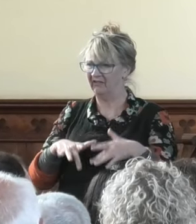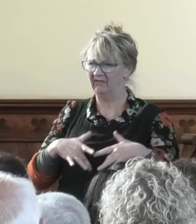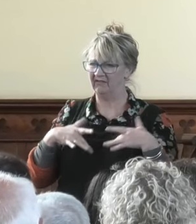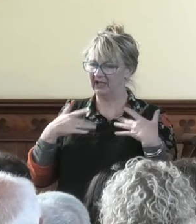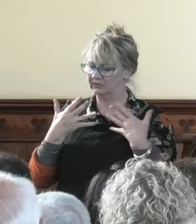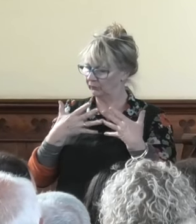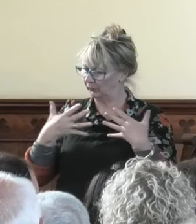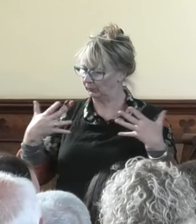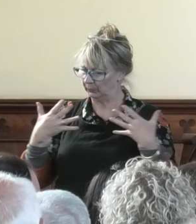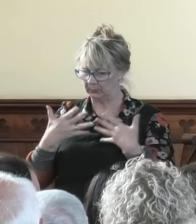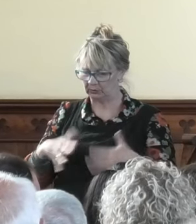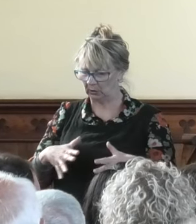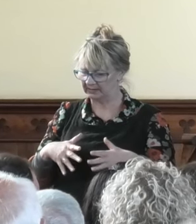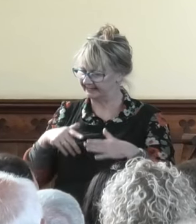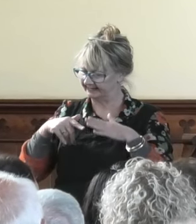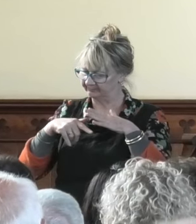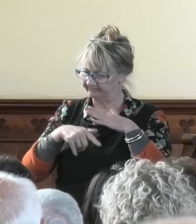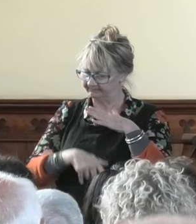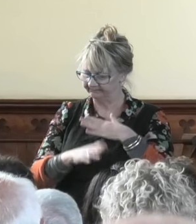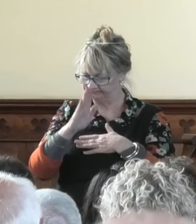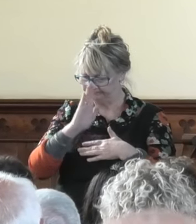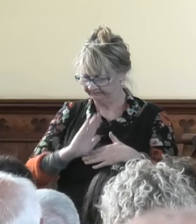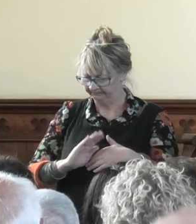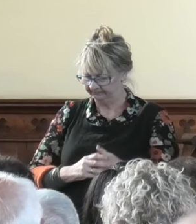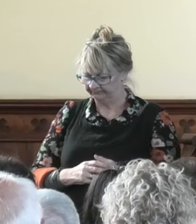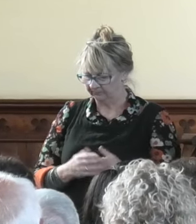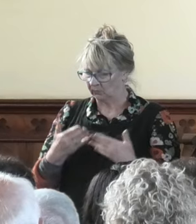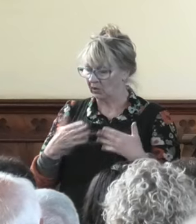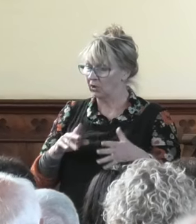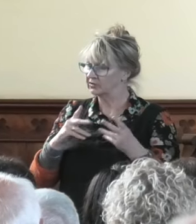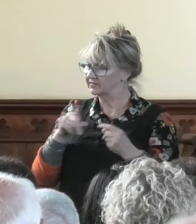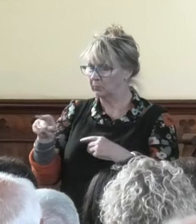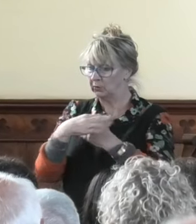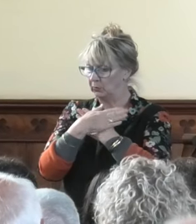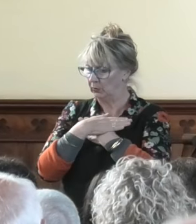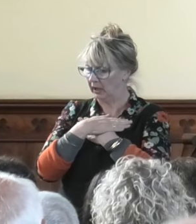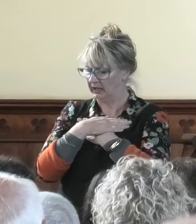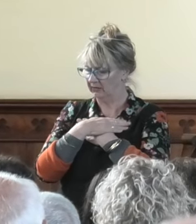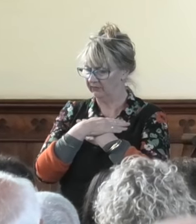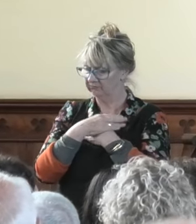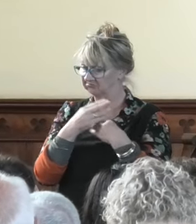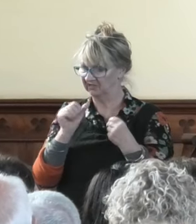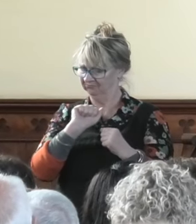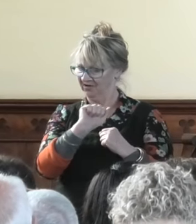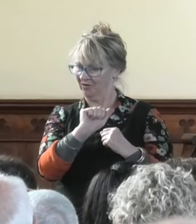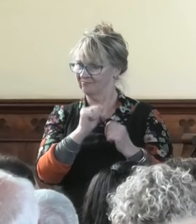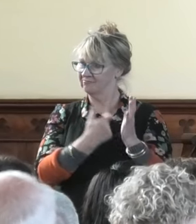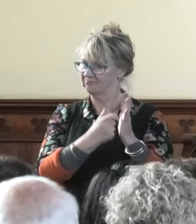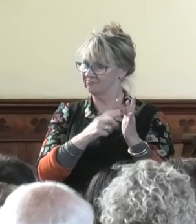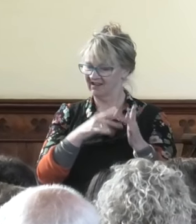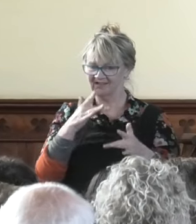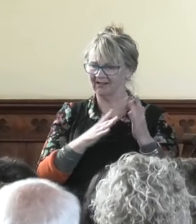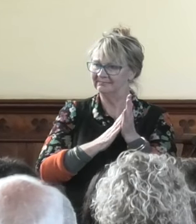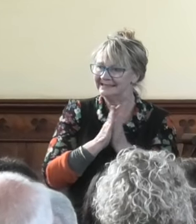of great loss and deep sadness. The loss of a loved one of whose life was characterised by such enthusiasm